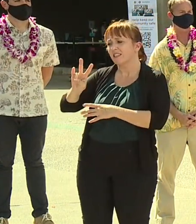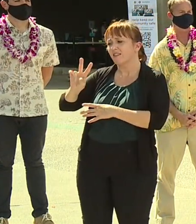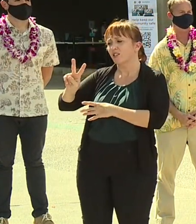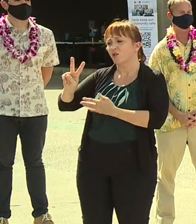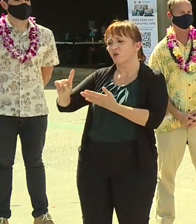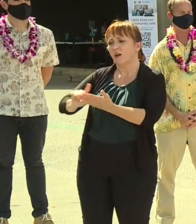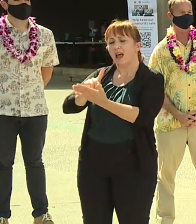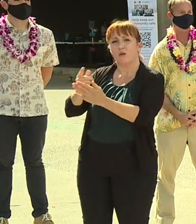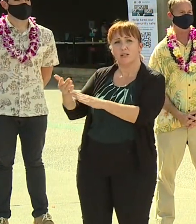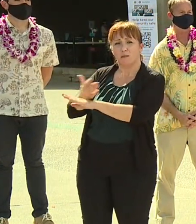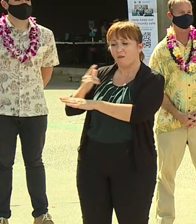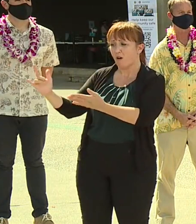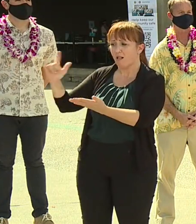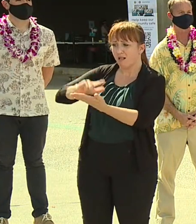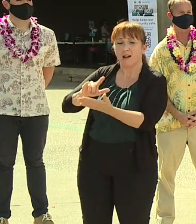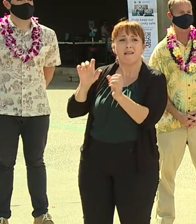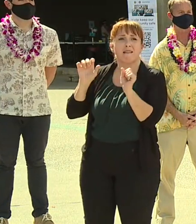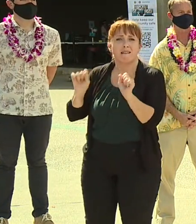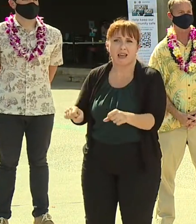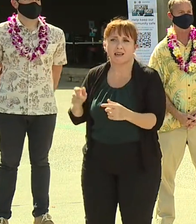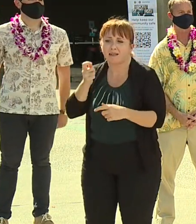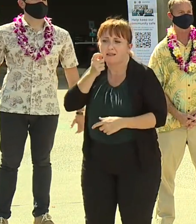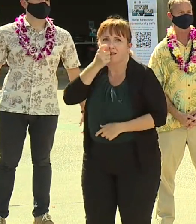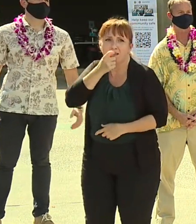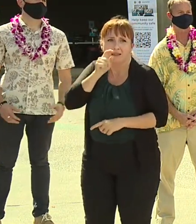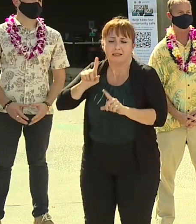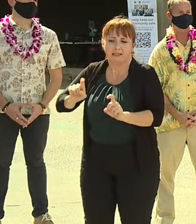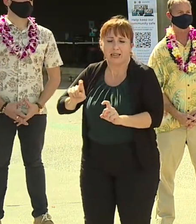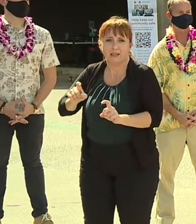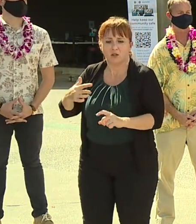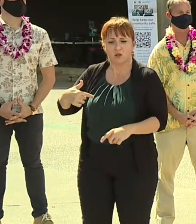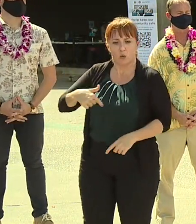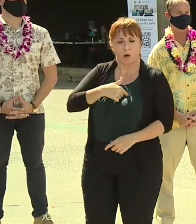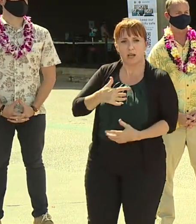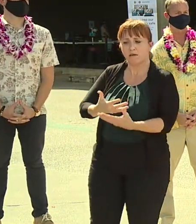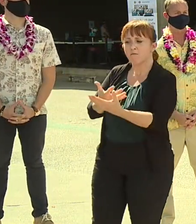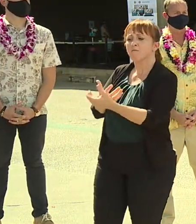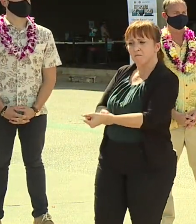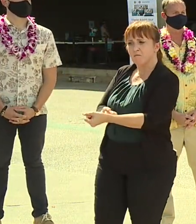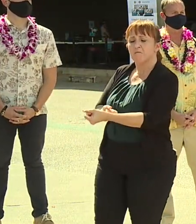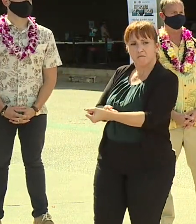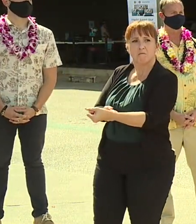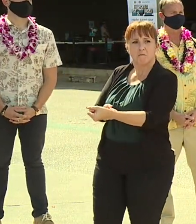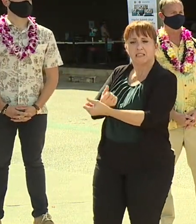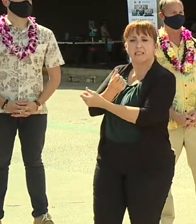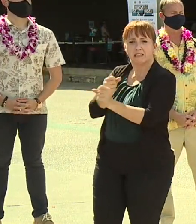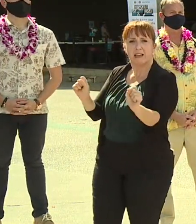to coming to the island, so that we can feel confident that they are virus-free at that time.